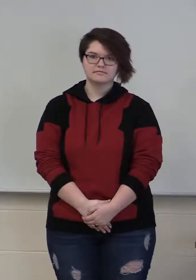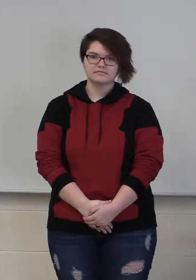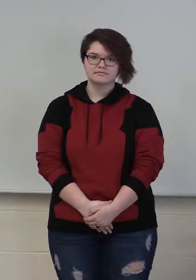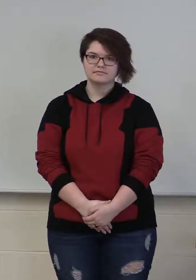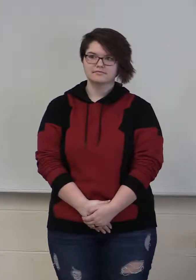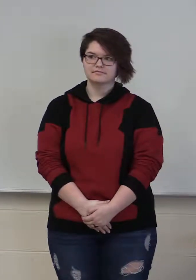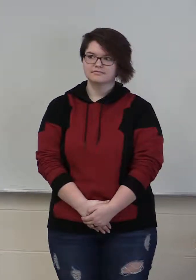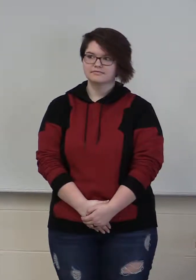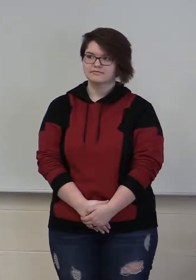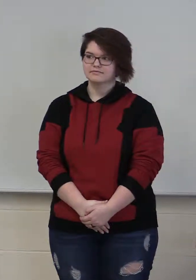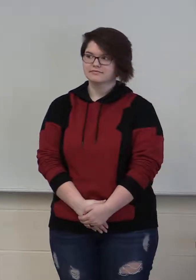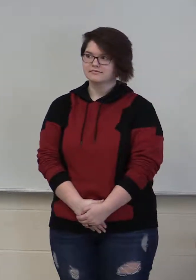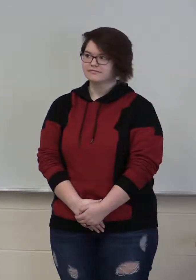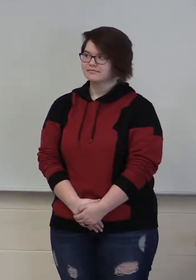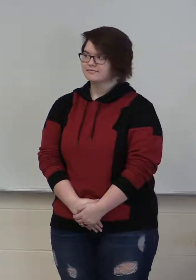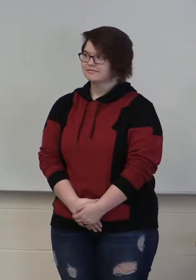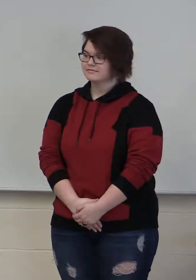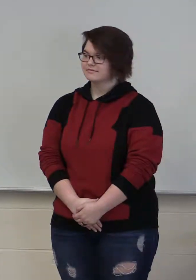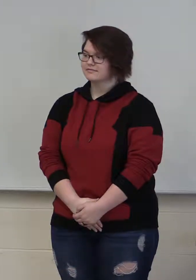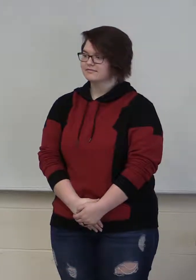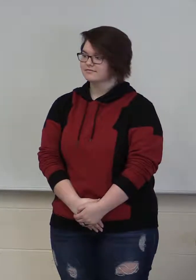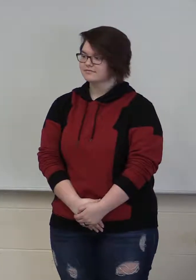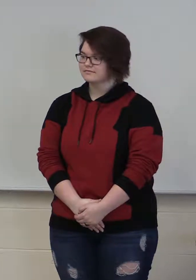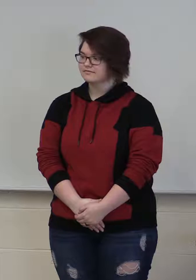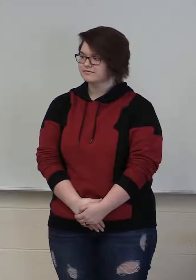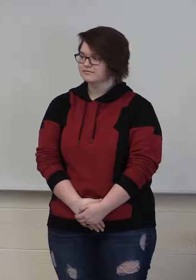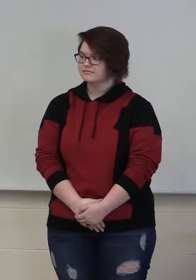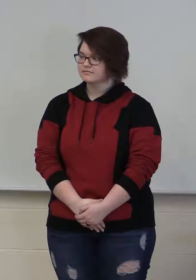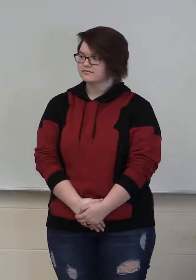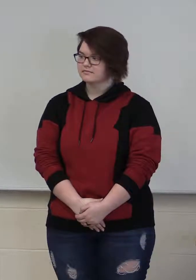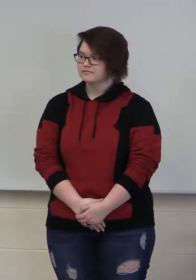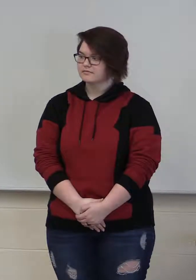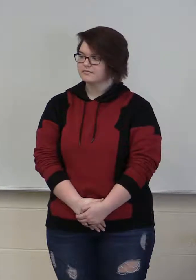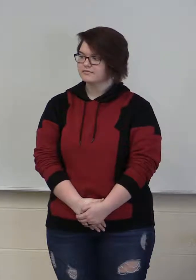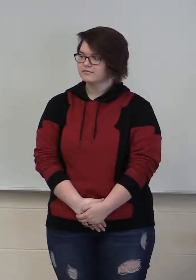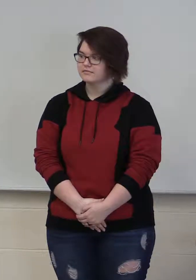you kind of do, or maybe you know more about it. You are now able to